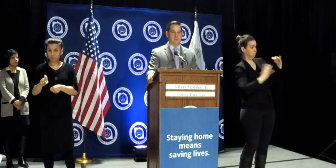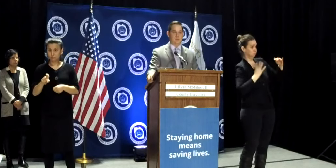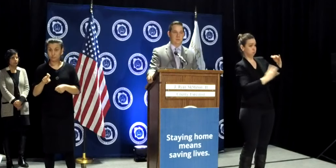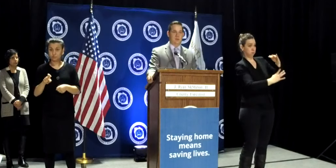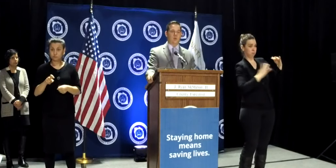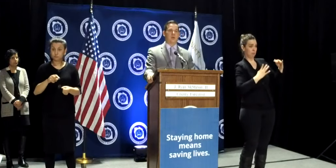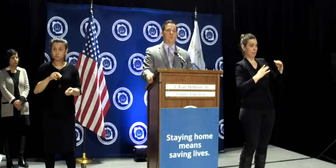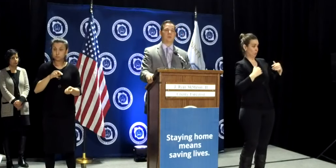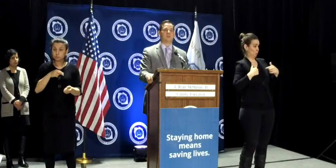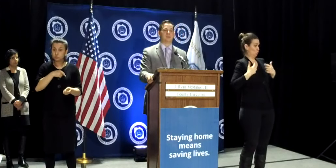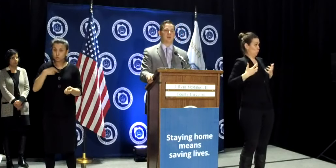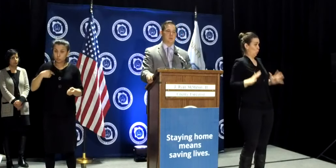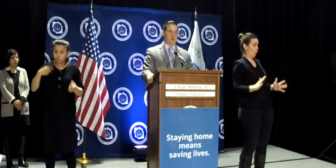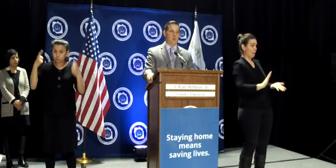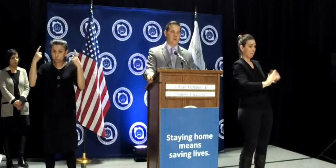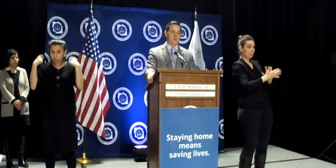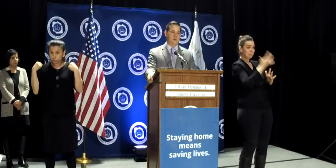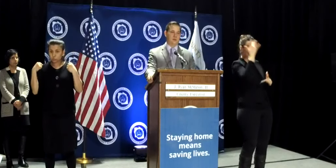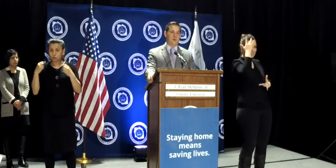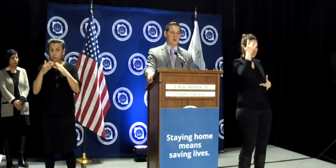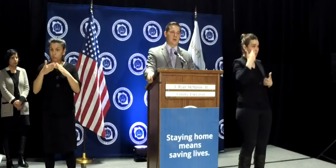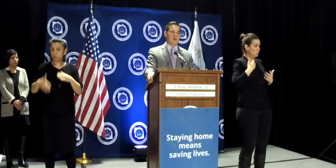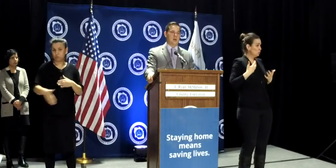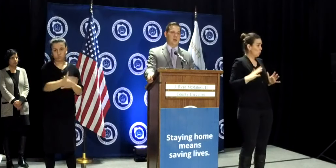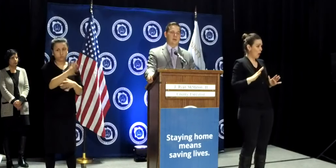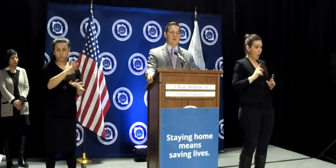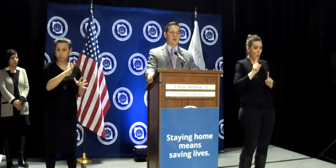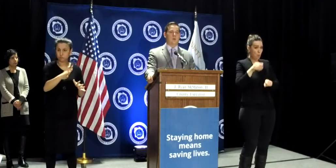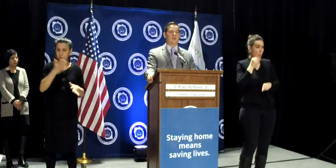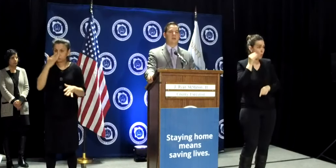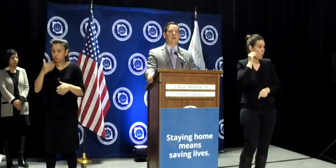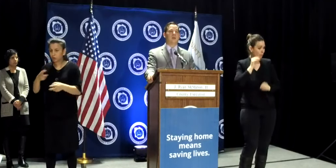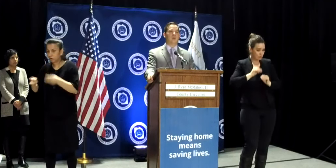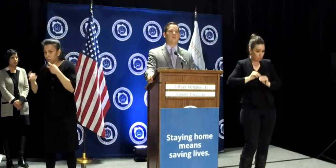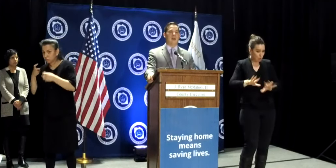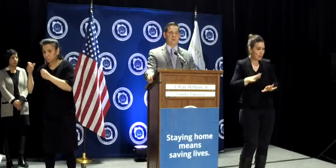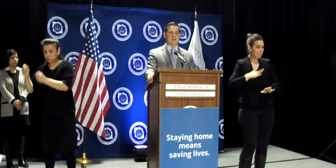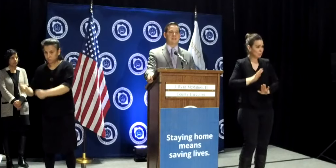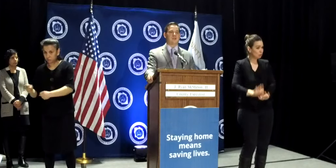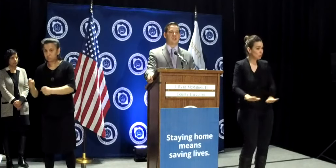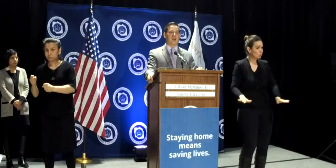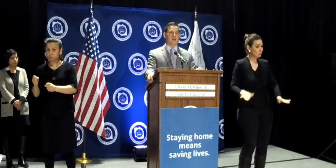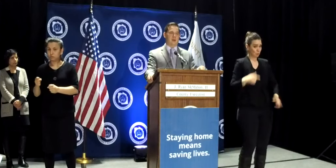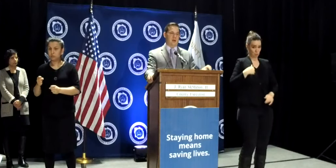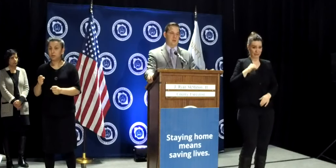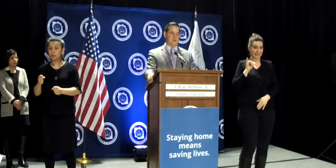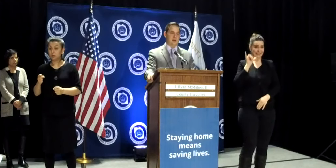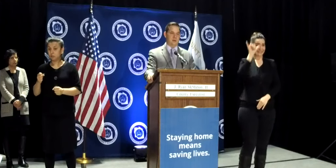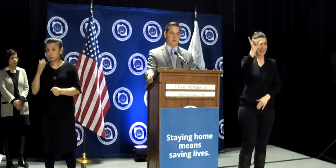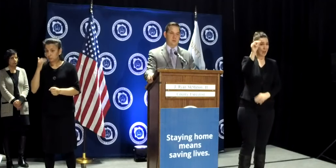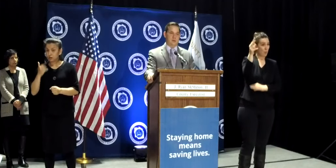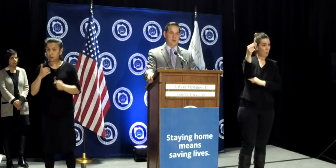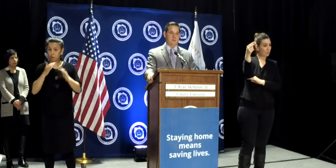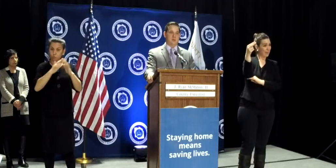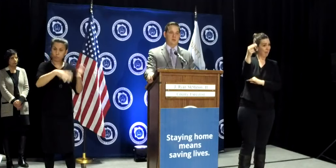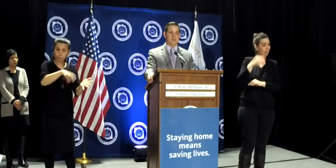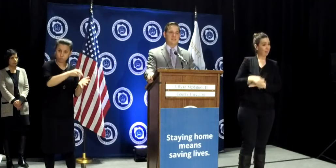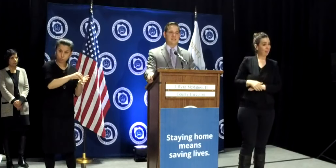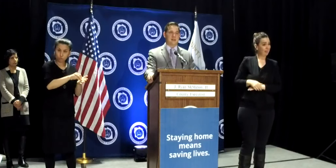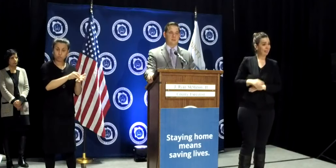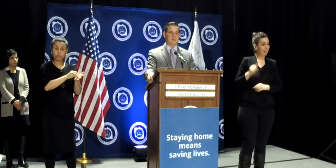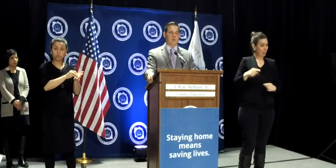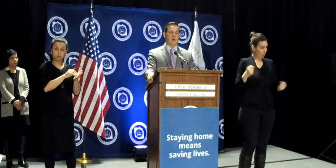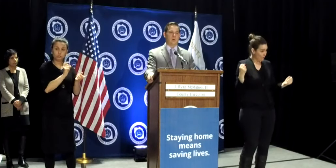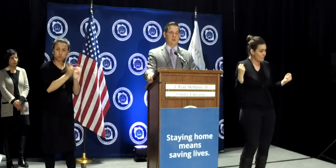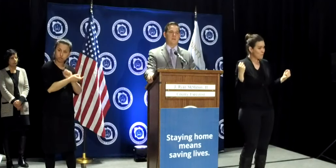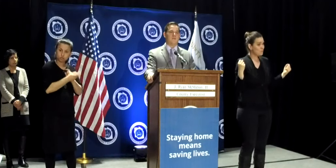family. They're willing to put themselves in a quarantine, and they don't want to be near their own families. That's how scared they are of this virus, because they